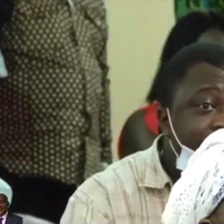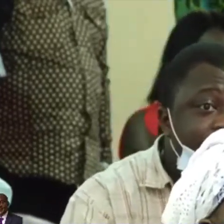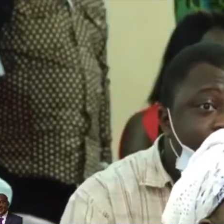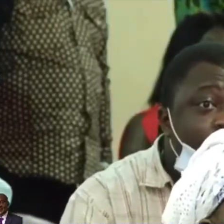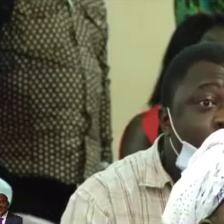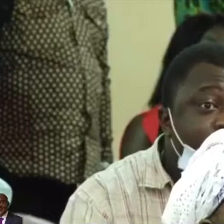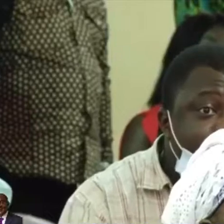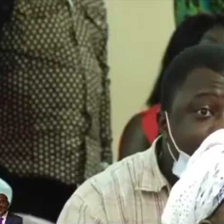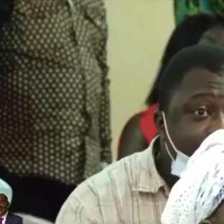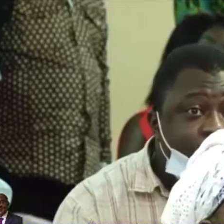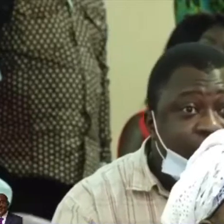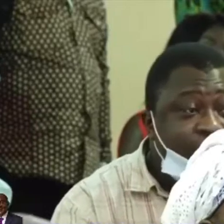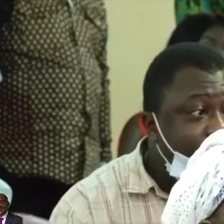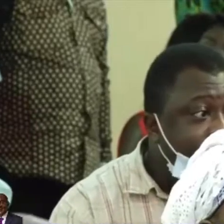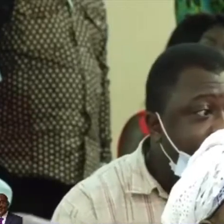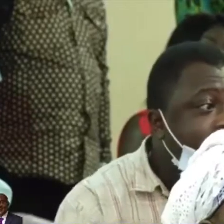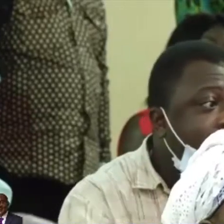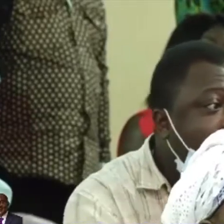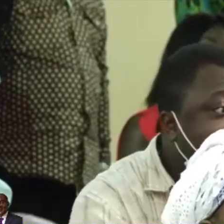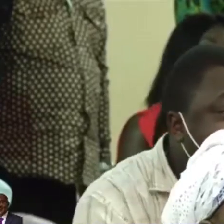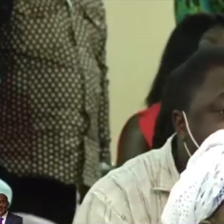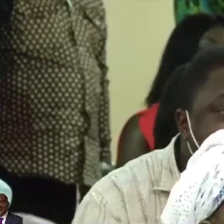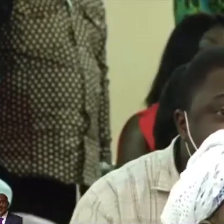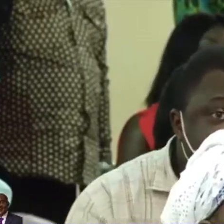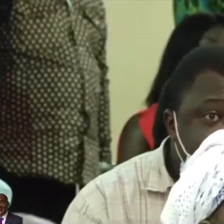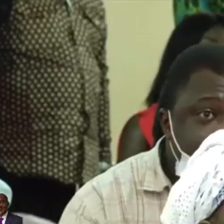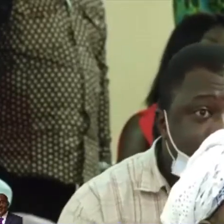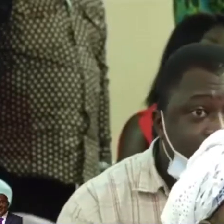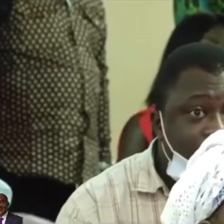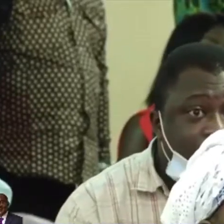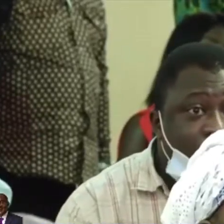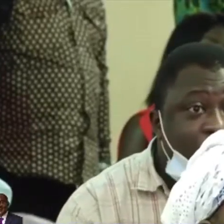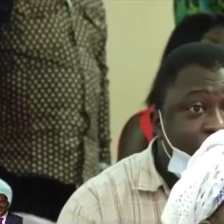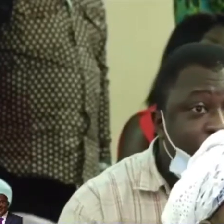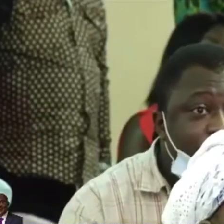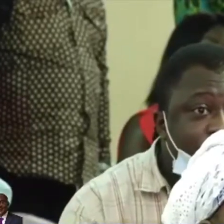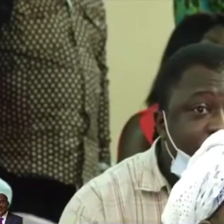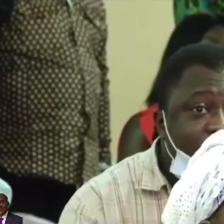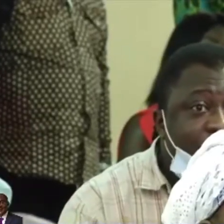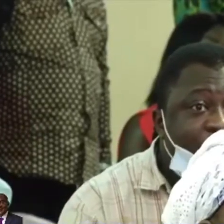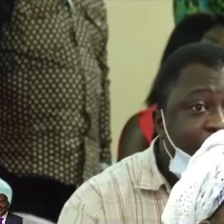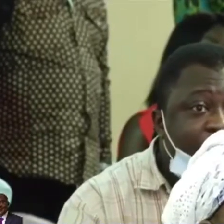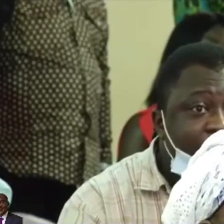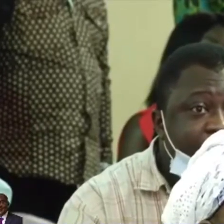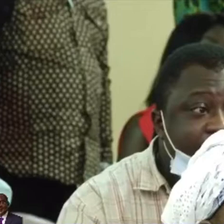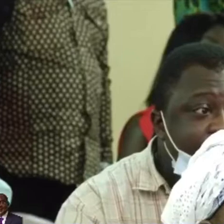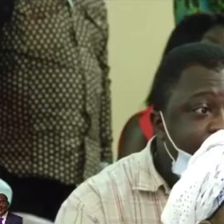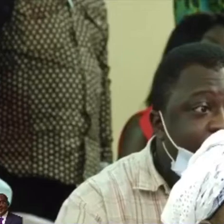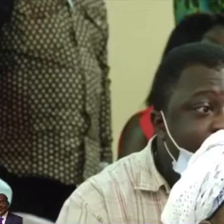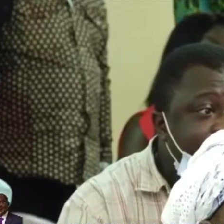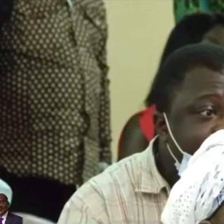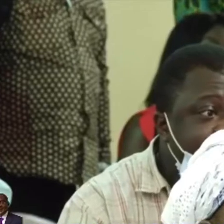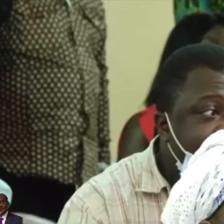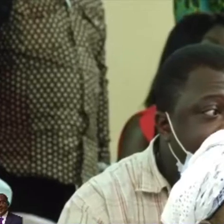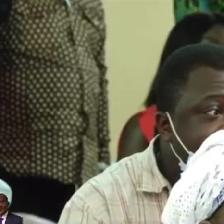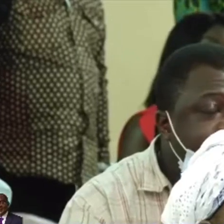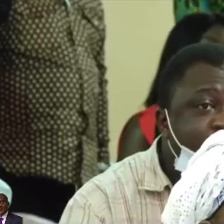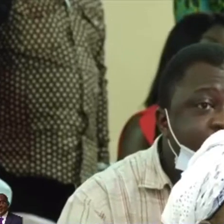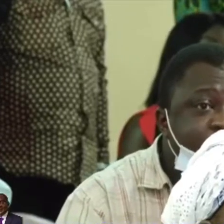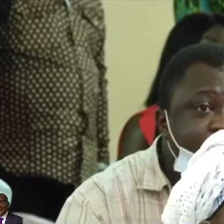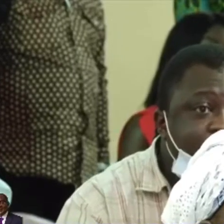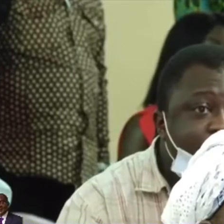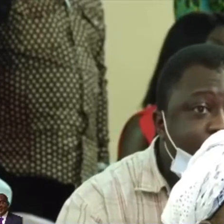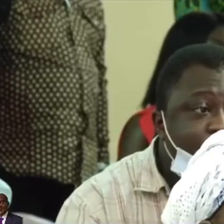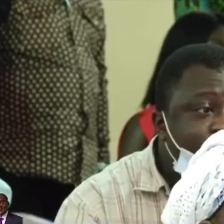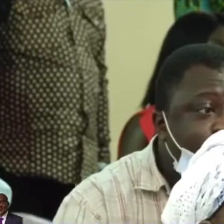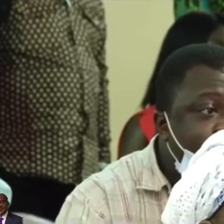assigned only to persons with disabilities, I believe there would be a protest. Why? Because the fact that it is made for persons with disability doesn't